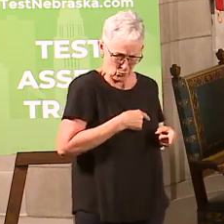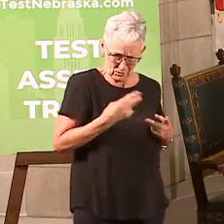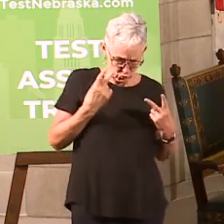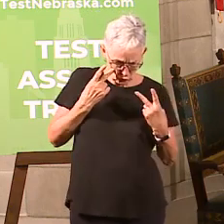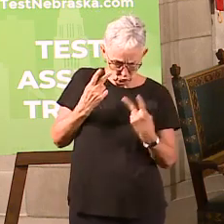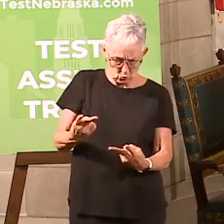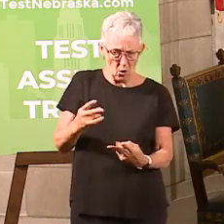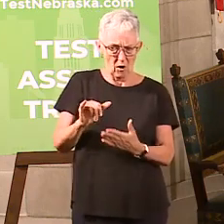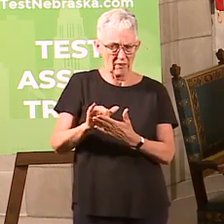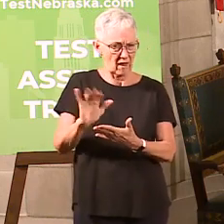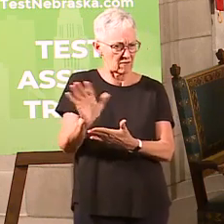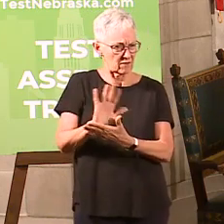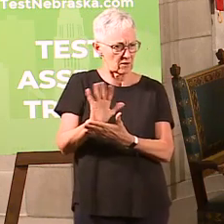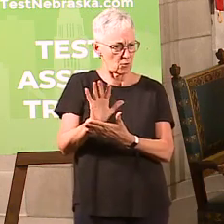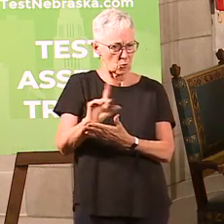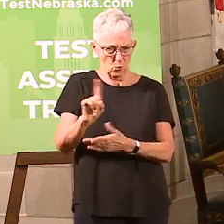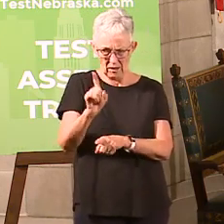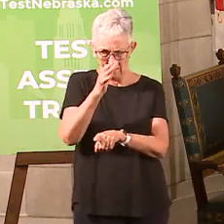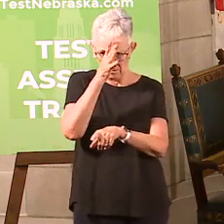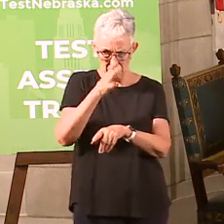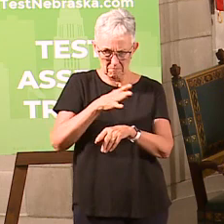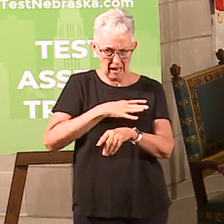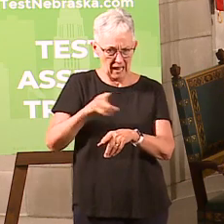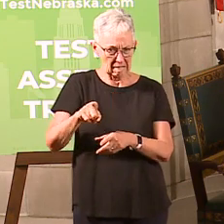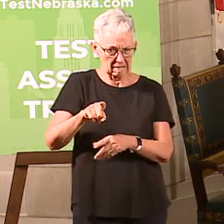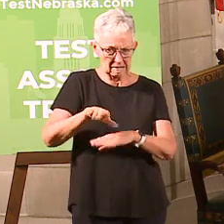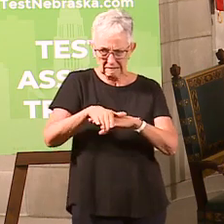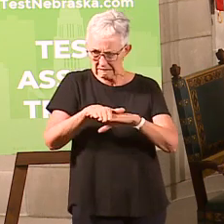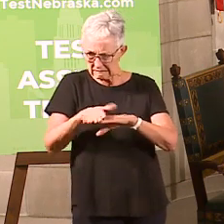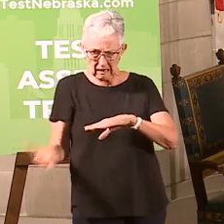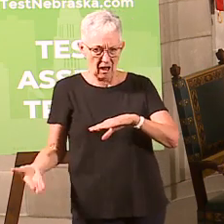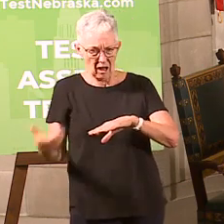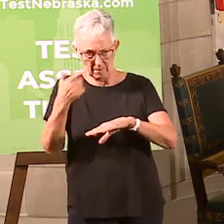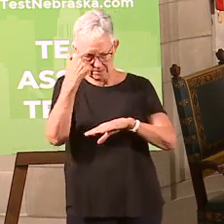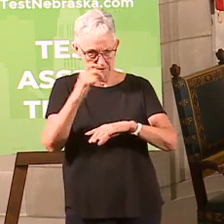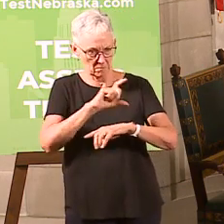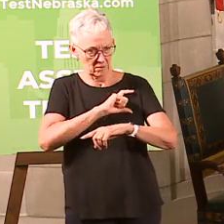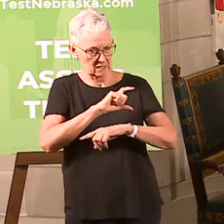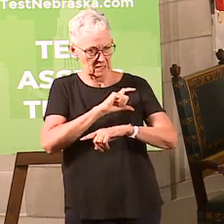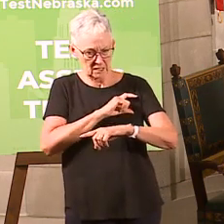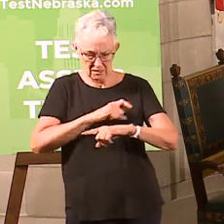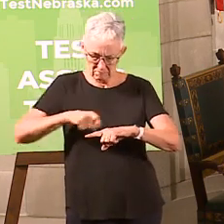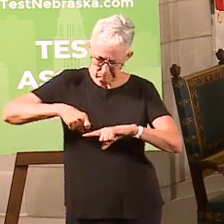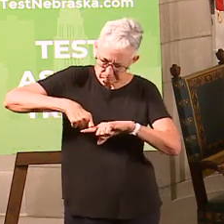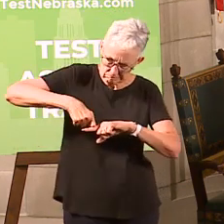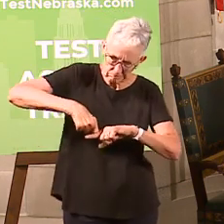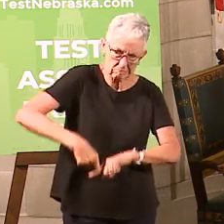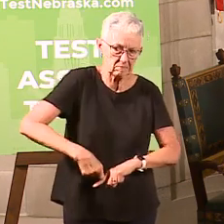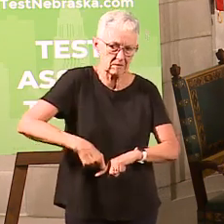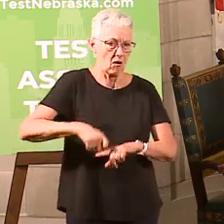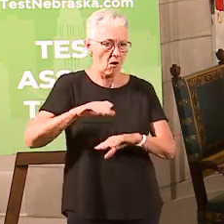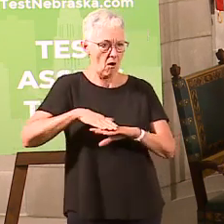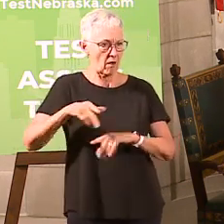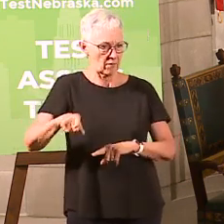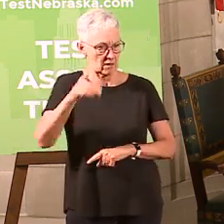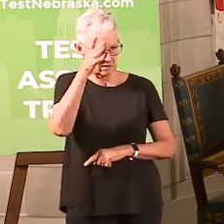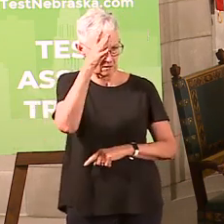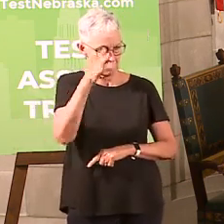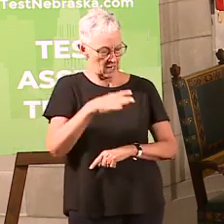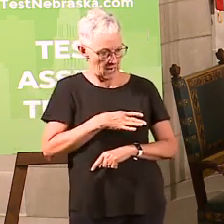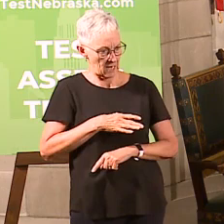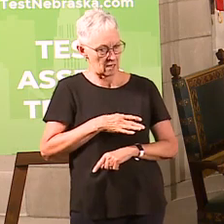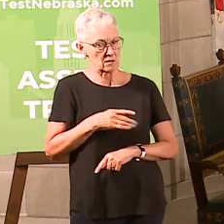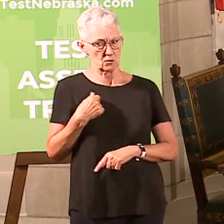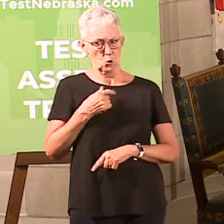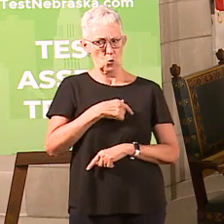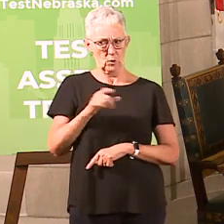camera. We can't let people with other political agendas tie their stuff in. So people have talked about, as part of this,